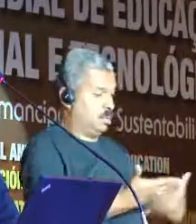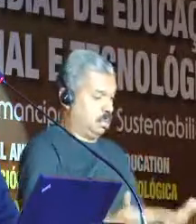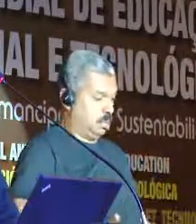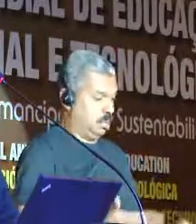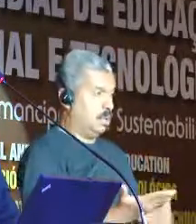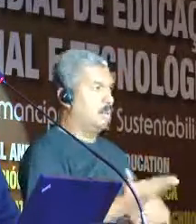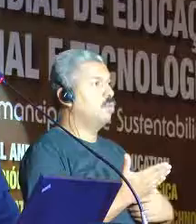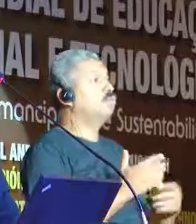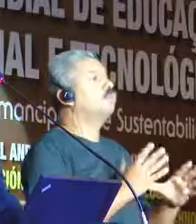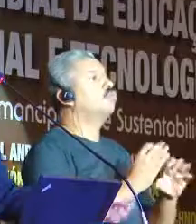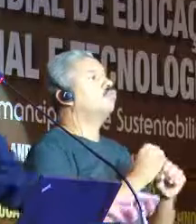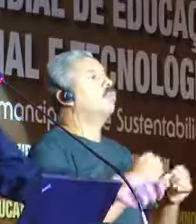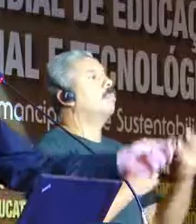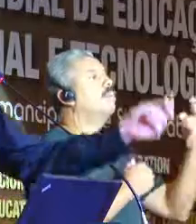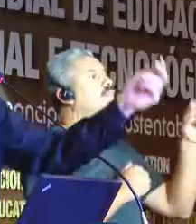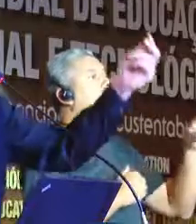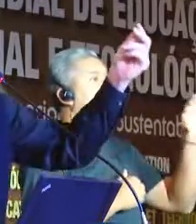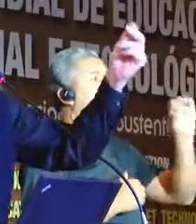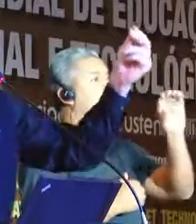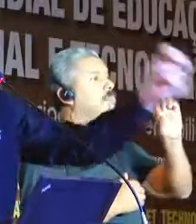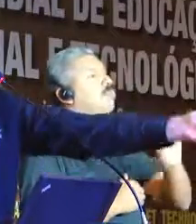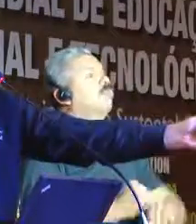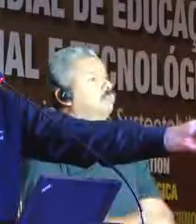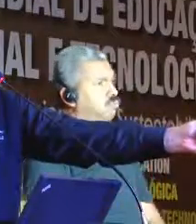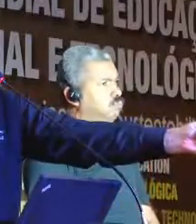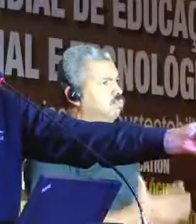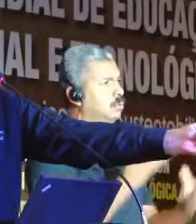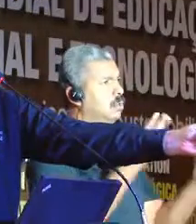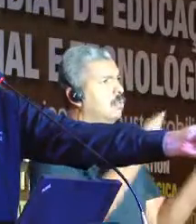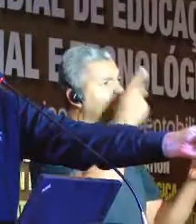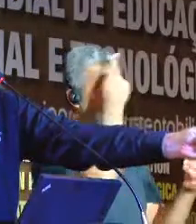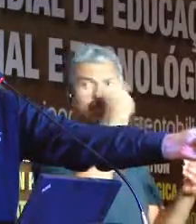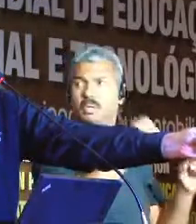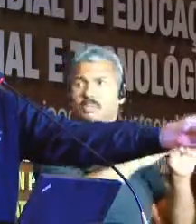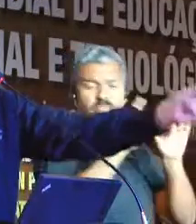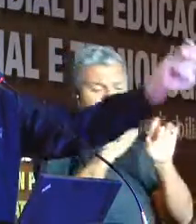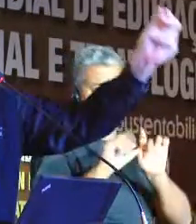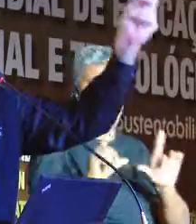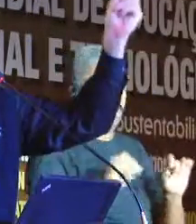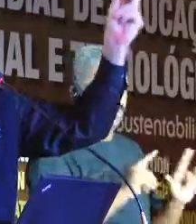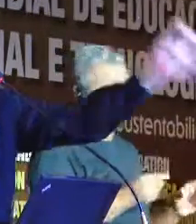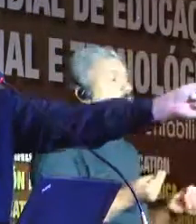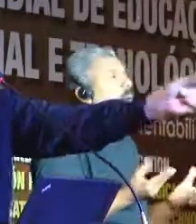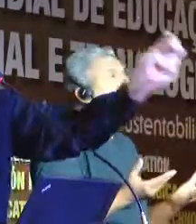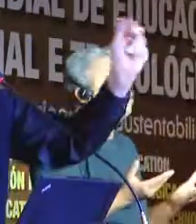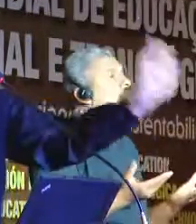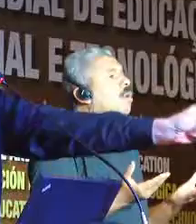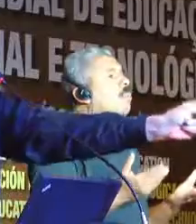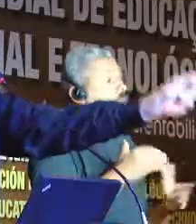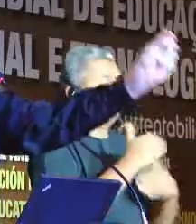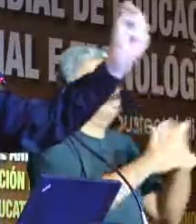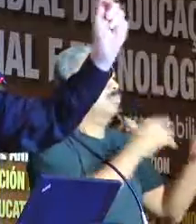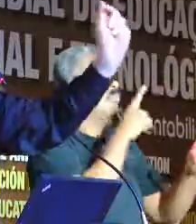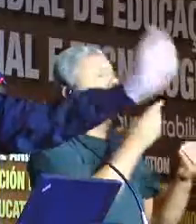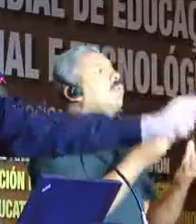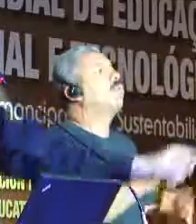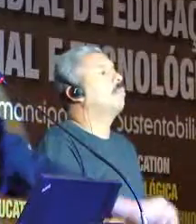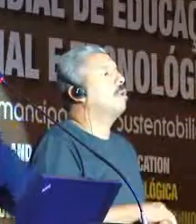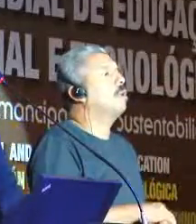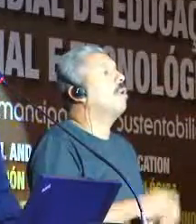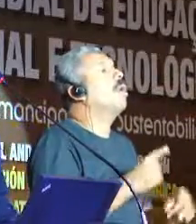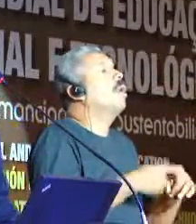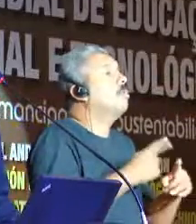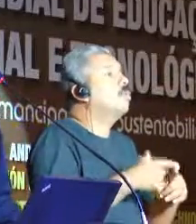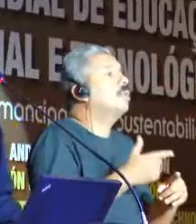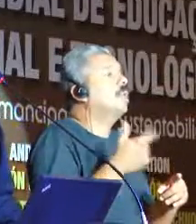All of these people learned because they had access to the source code and they could see what was happening on